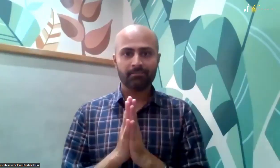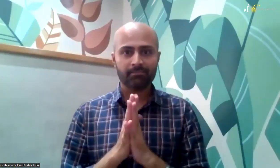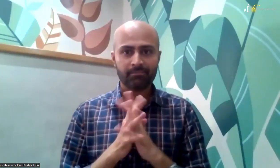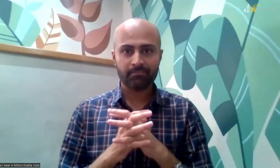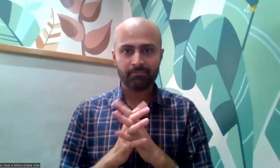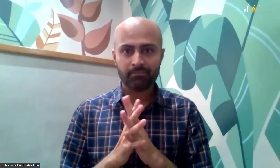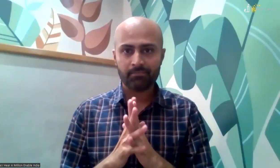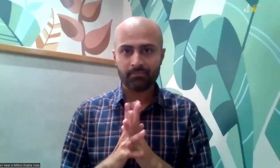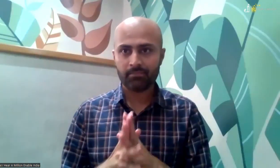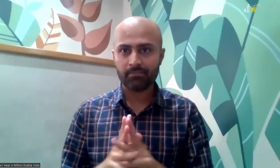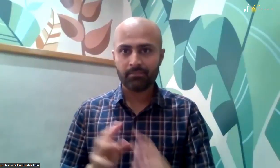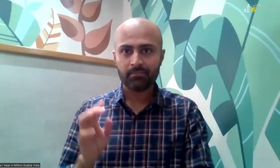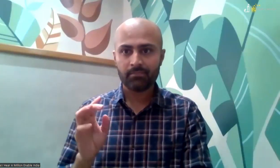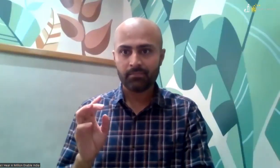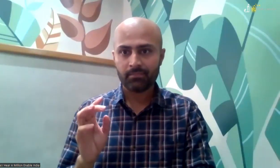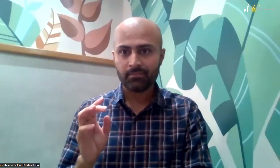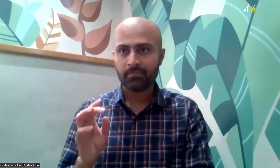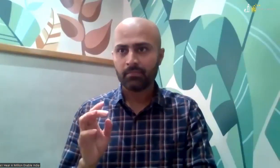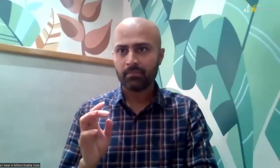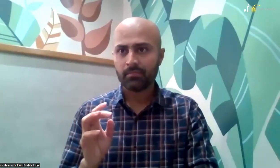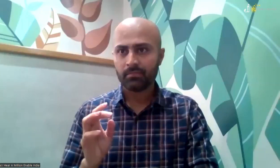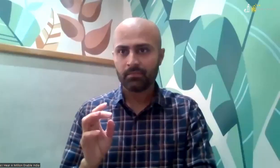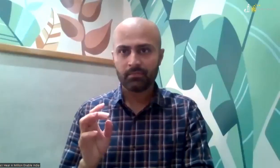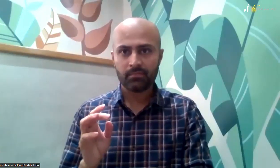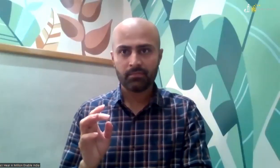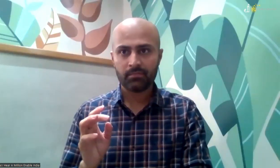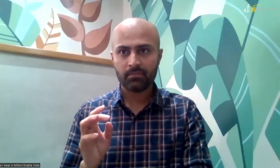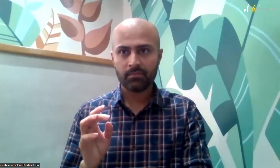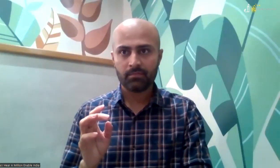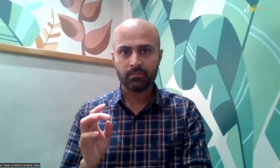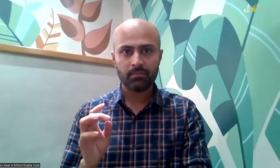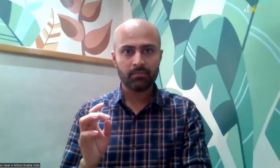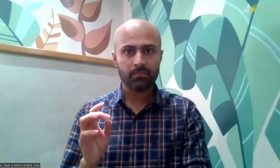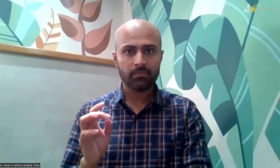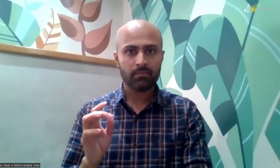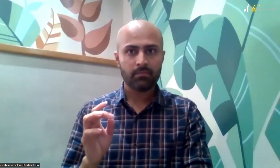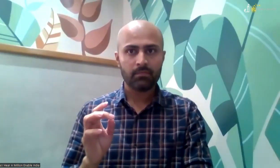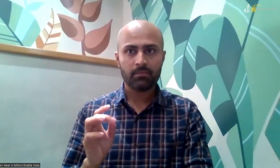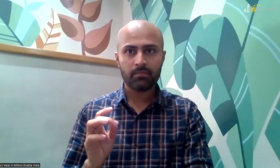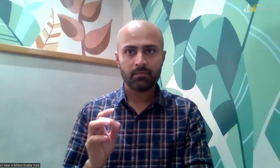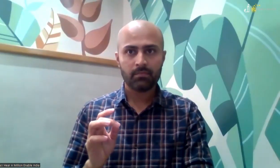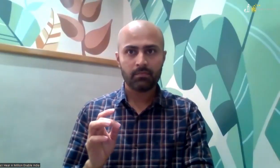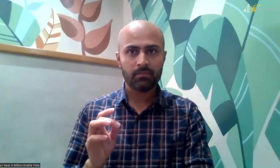Prasad. That was his sign name. I would like to have Prasad now.